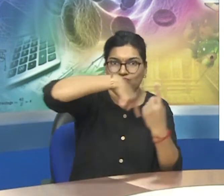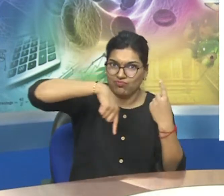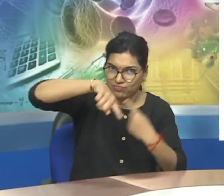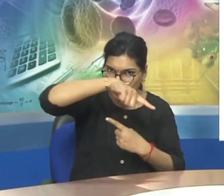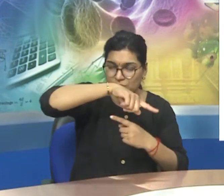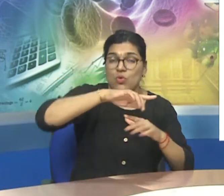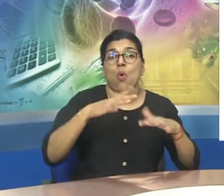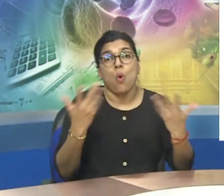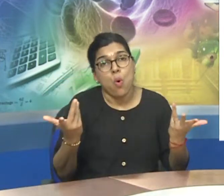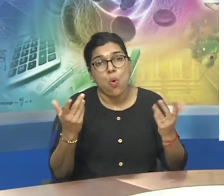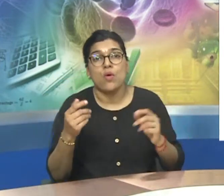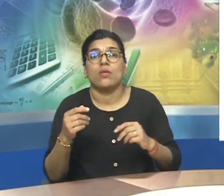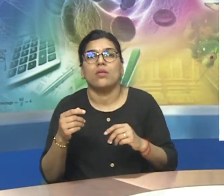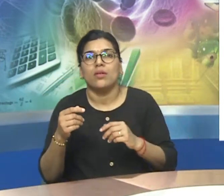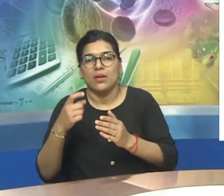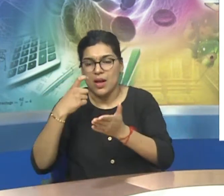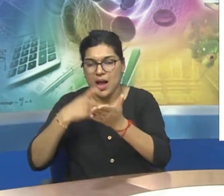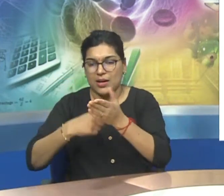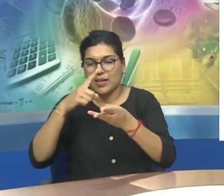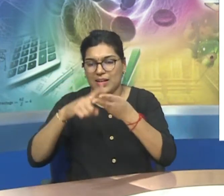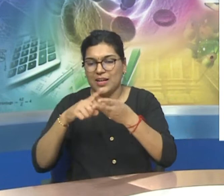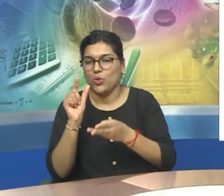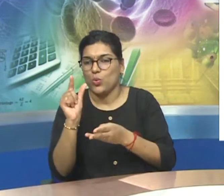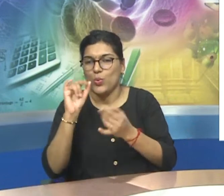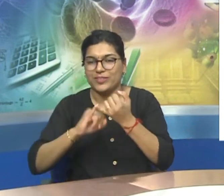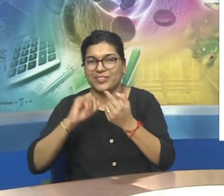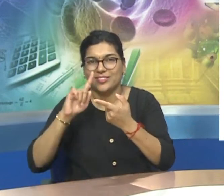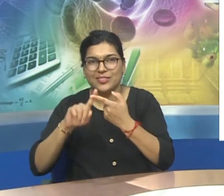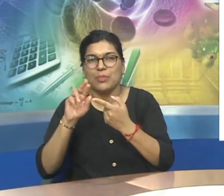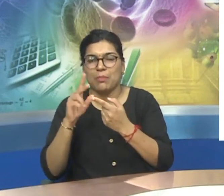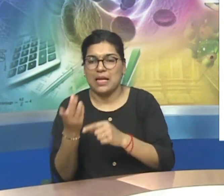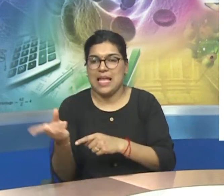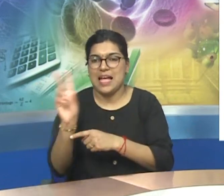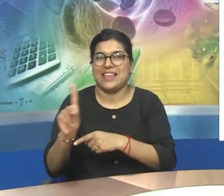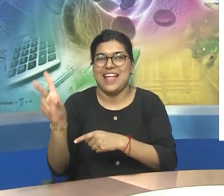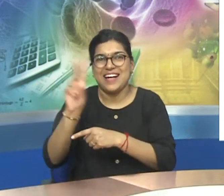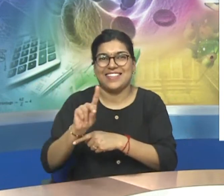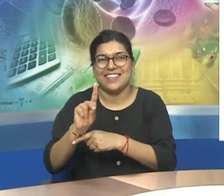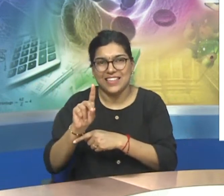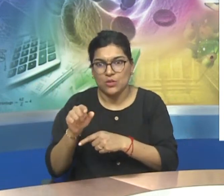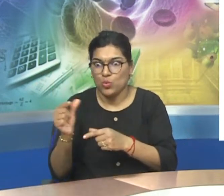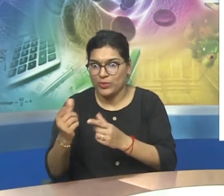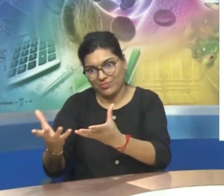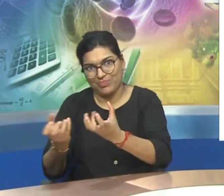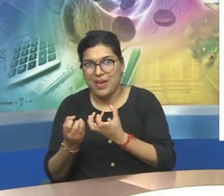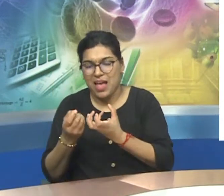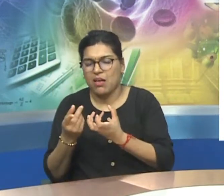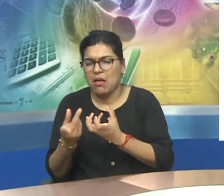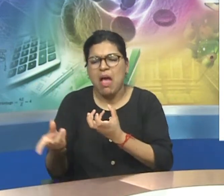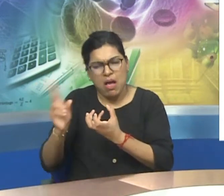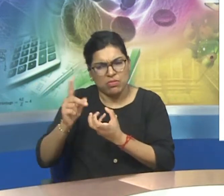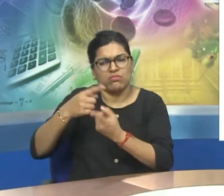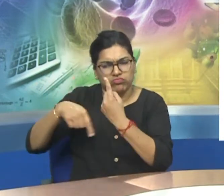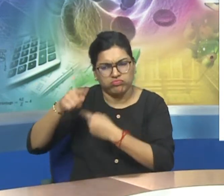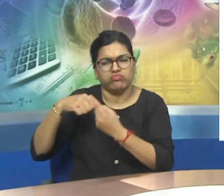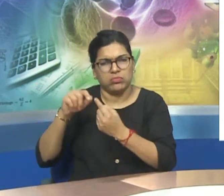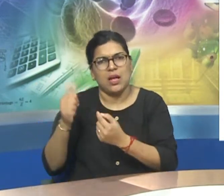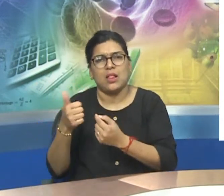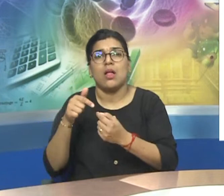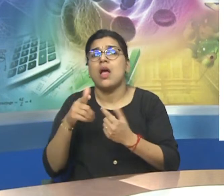the most easy solution, which is to recycle, or in other words